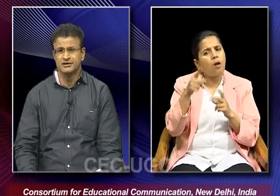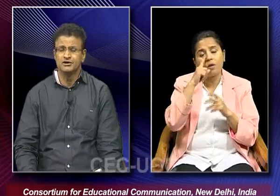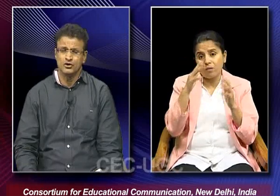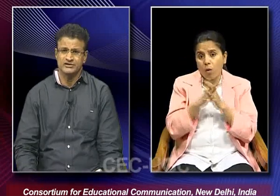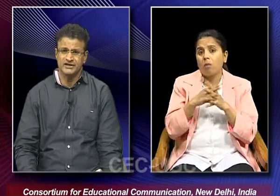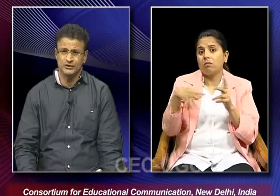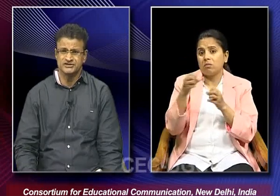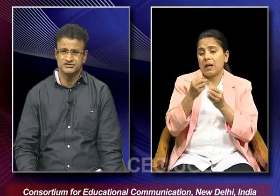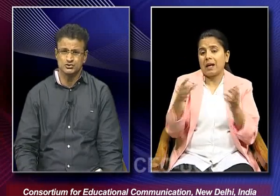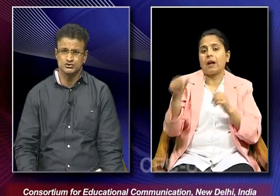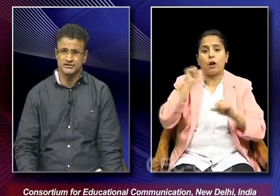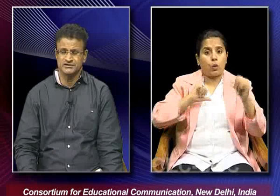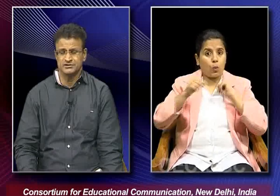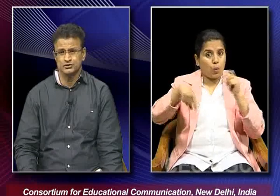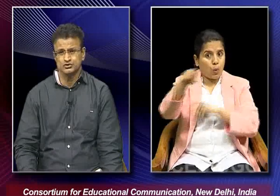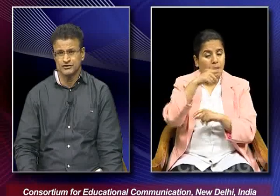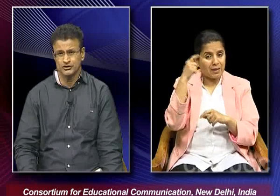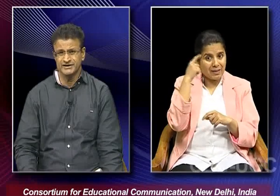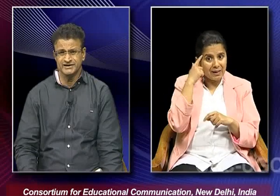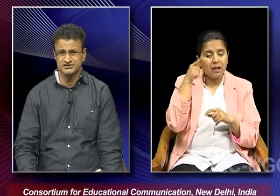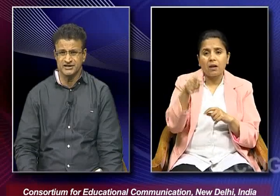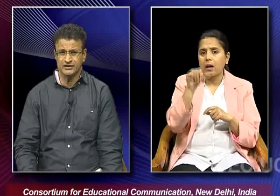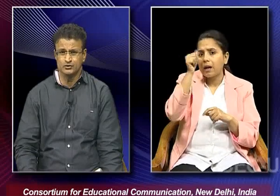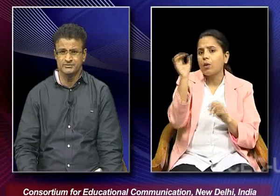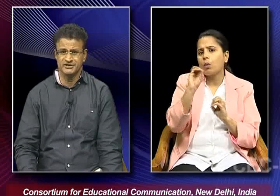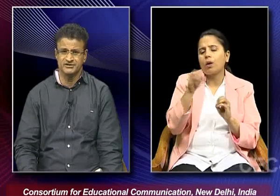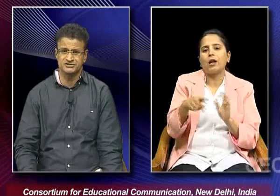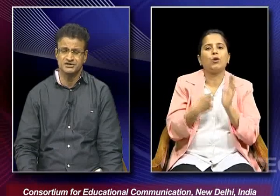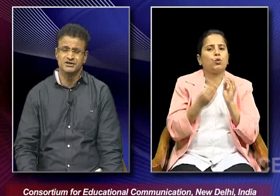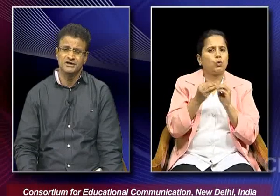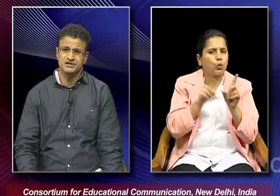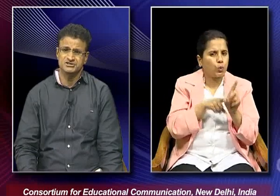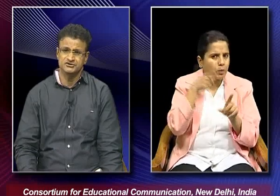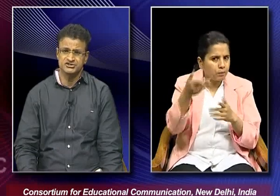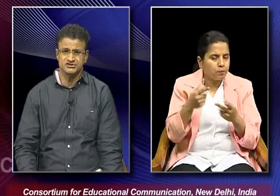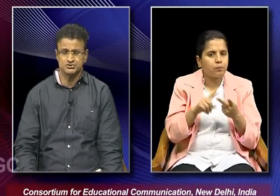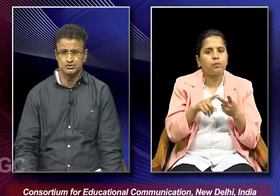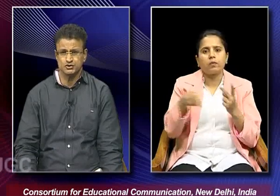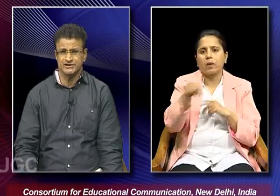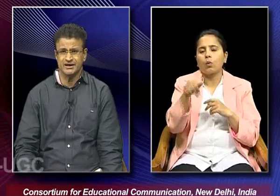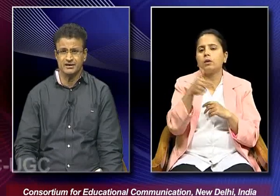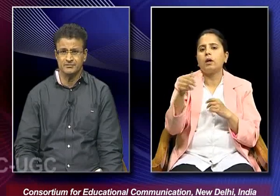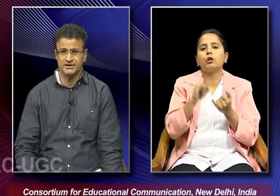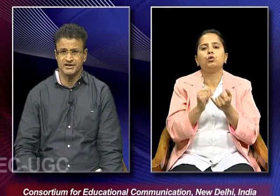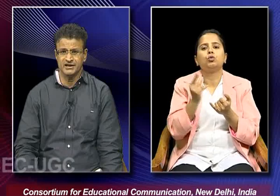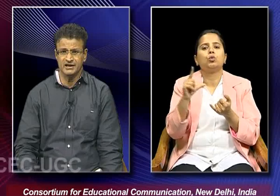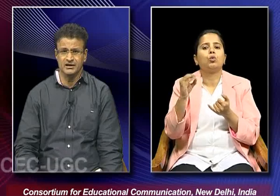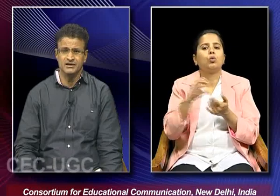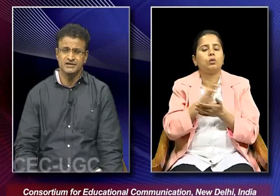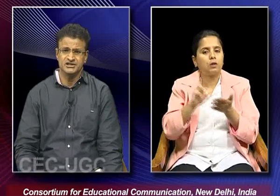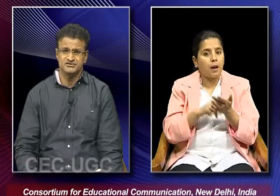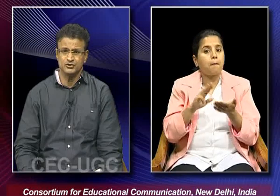female or the heroines, those who were not Indians, like Ruby Mayers, she was changed to Sulochana, Marian